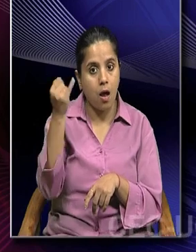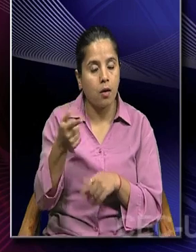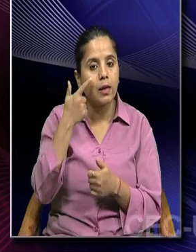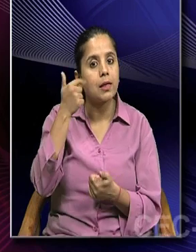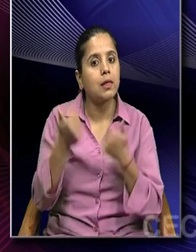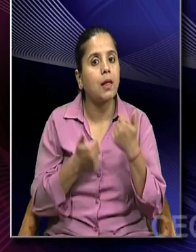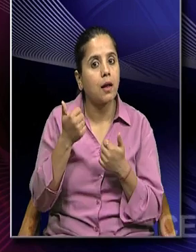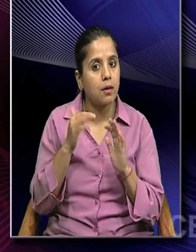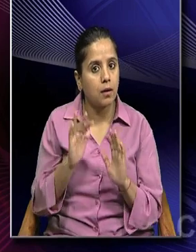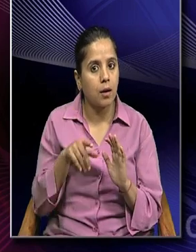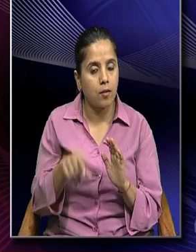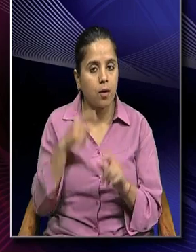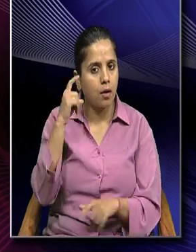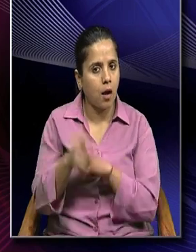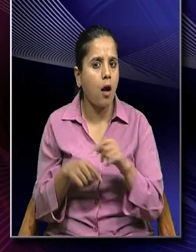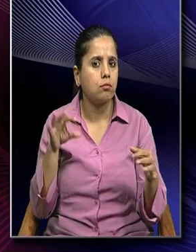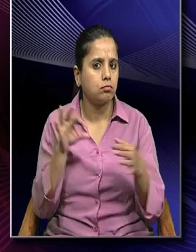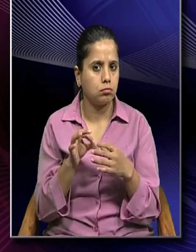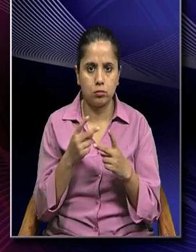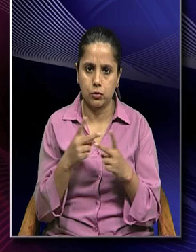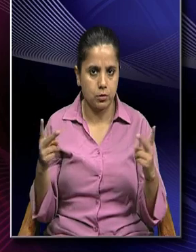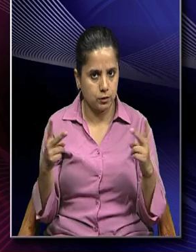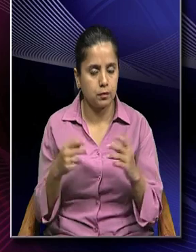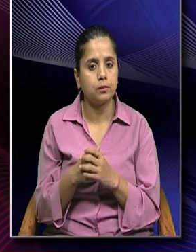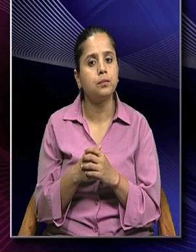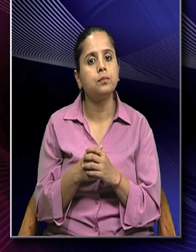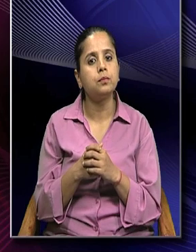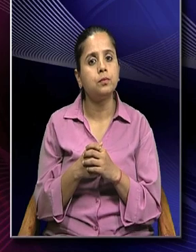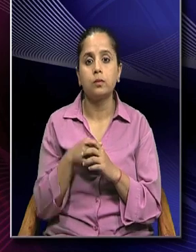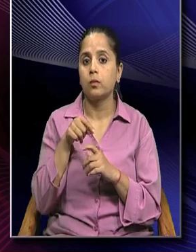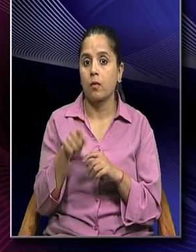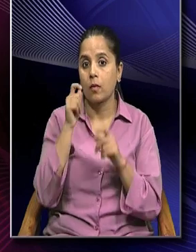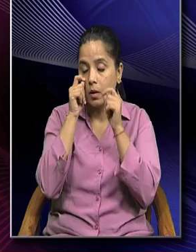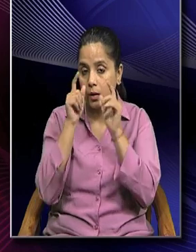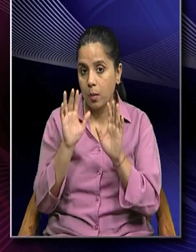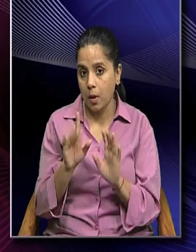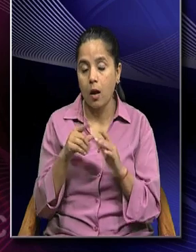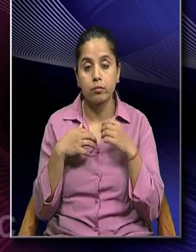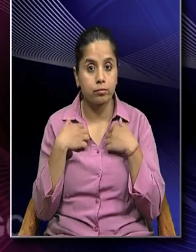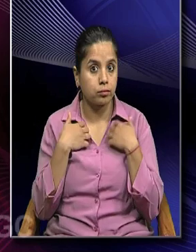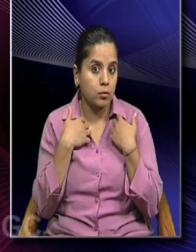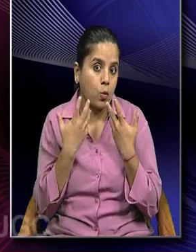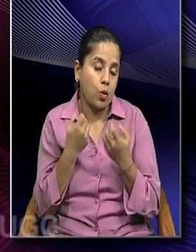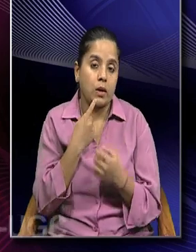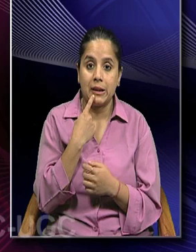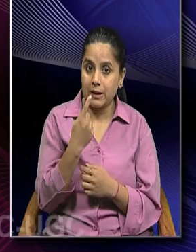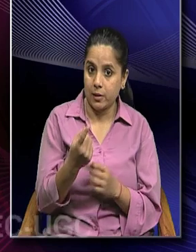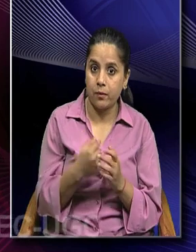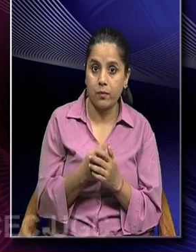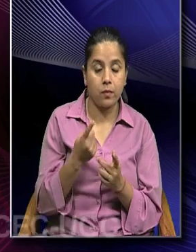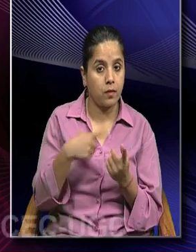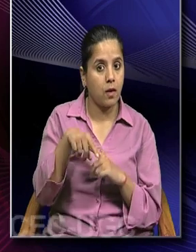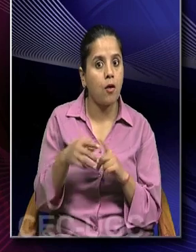in the corporate context as well, and surprisingly or interestingly, I would say, they have